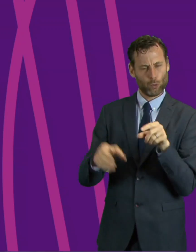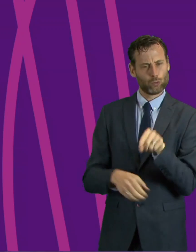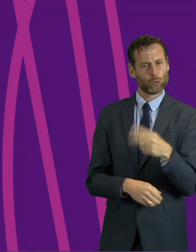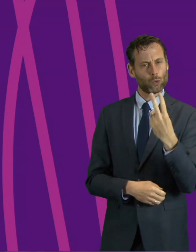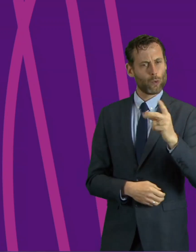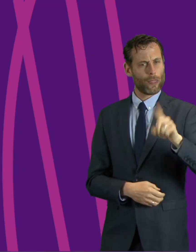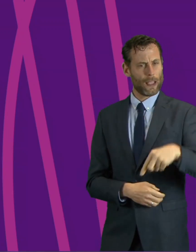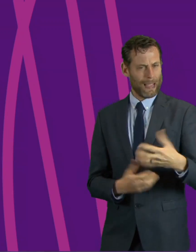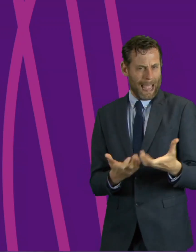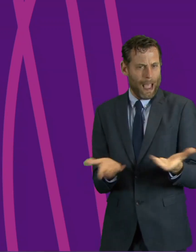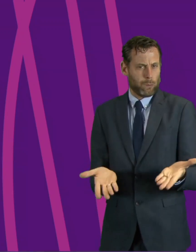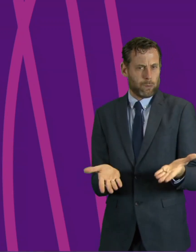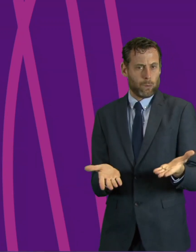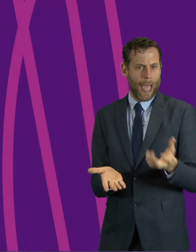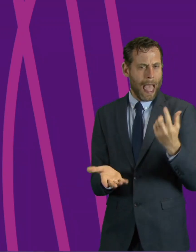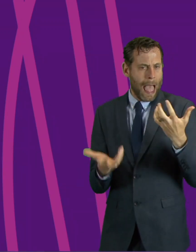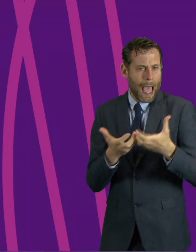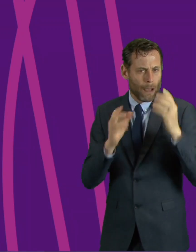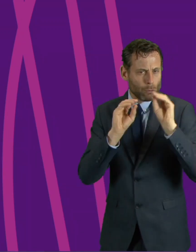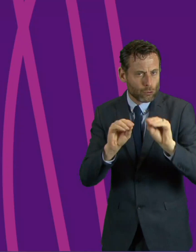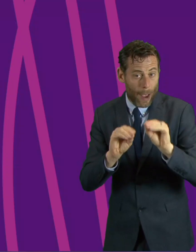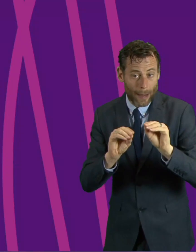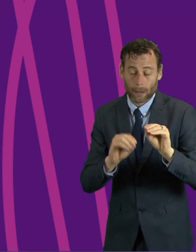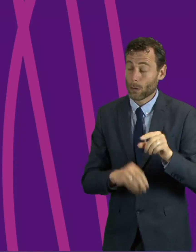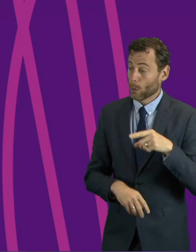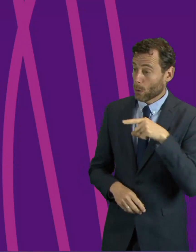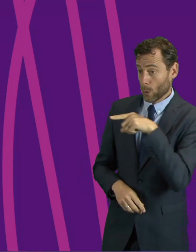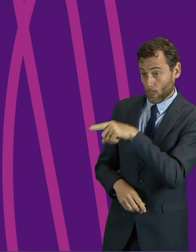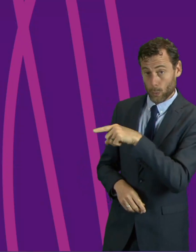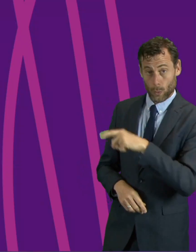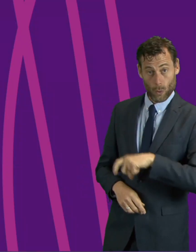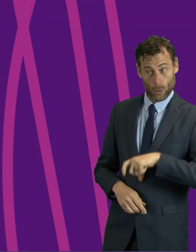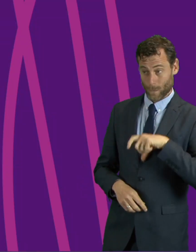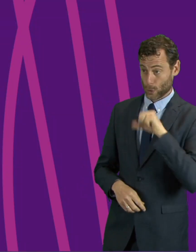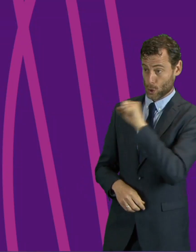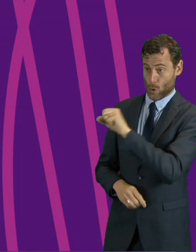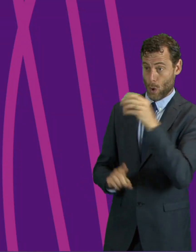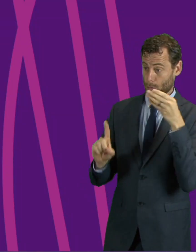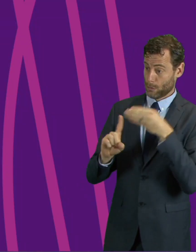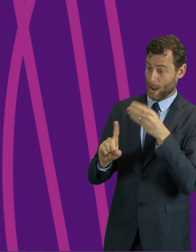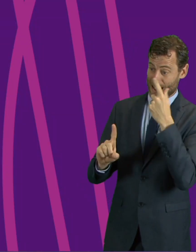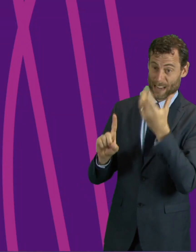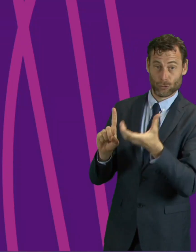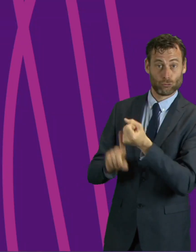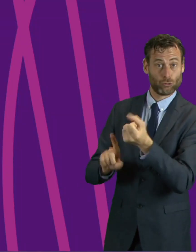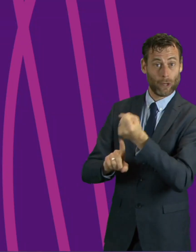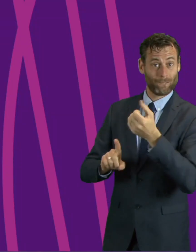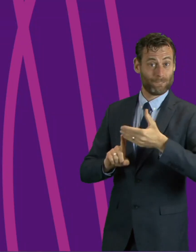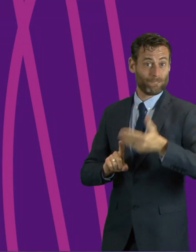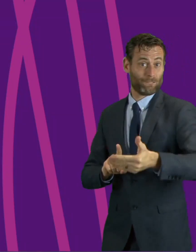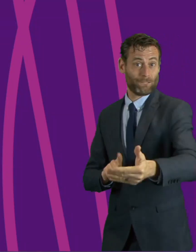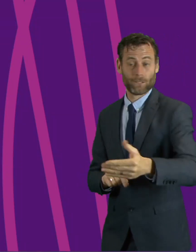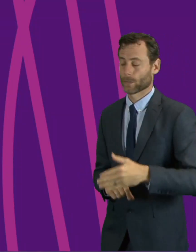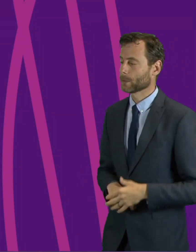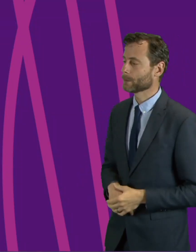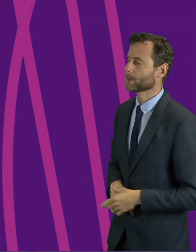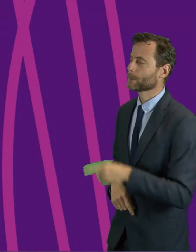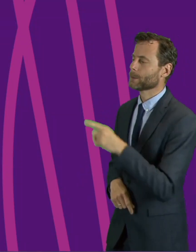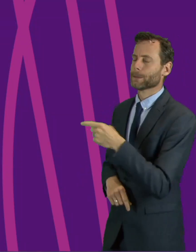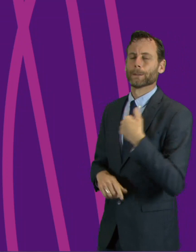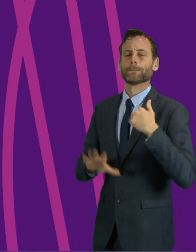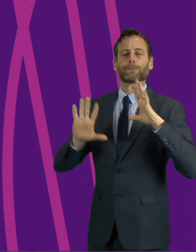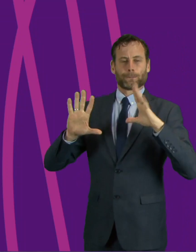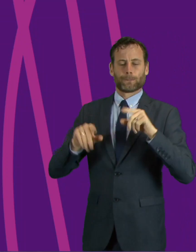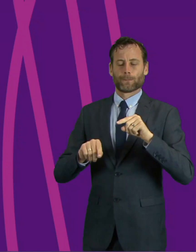a cast-iron guarantee that this target will be met? First Minister. Well, can I just Perhaps pick up on a couple of things Jackson Carlos said there, just